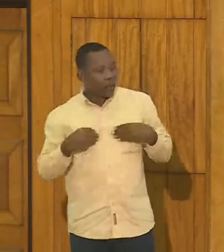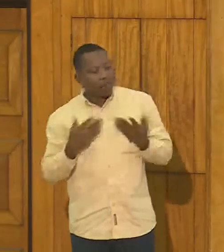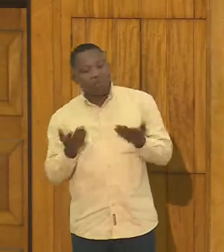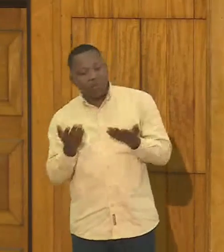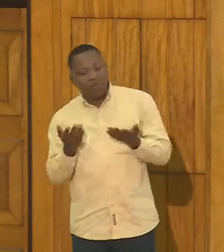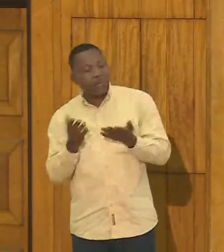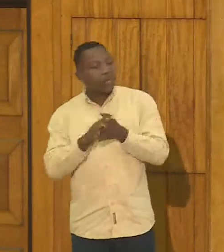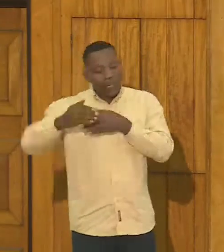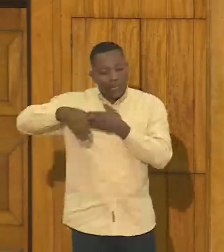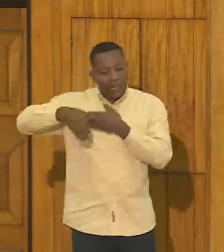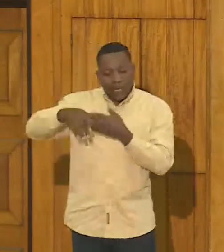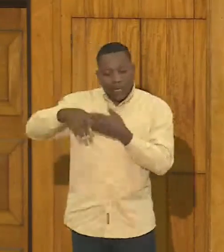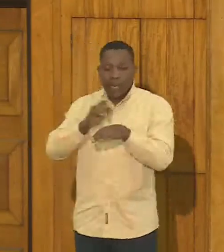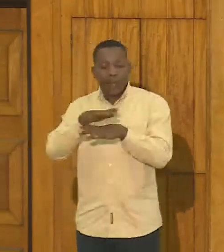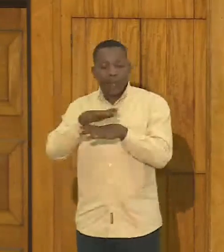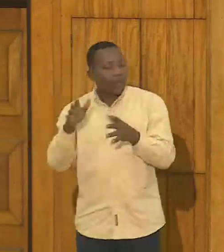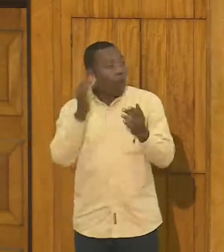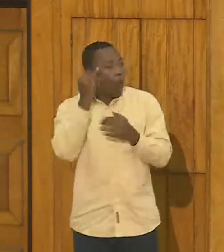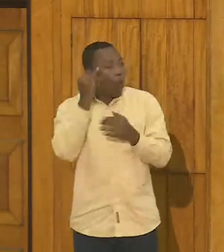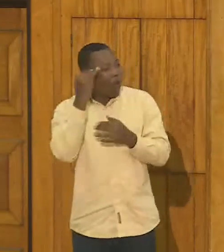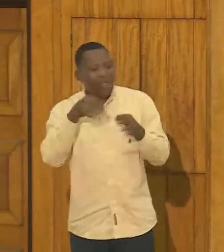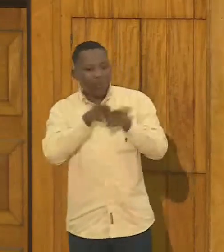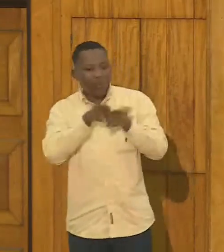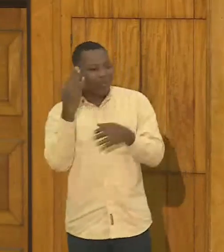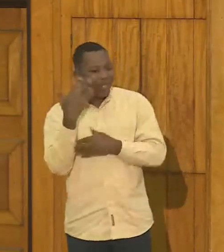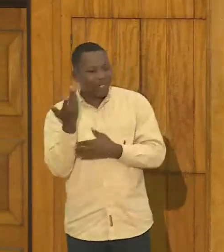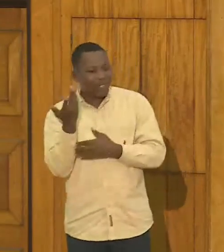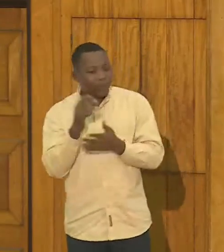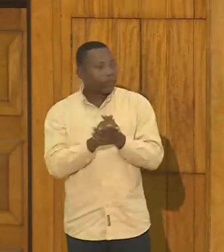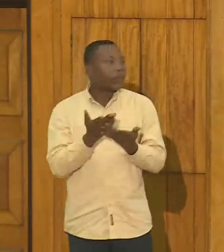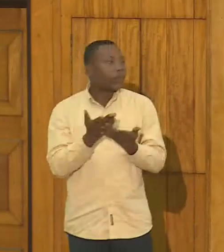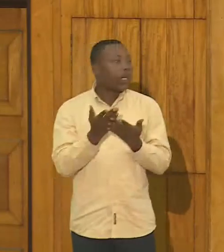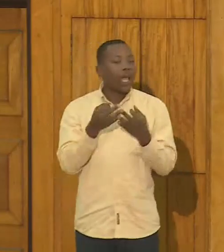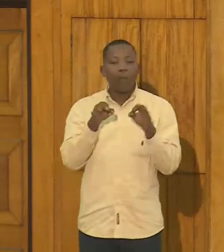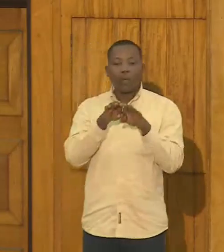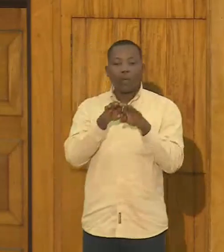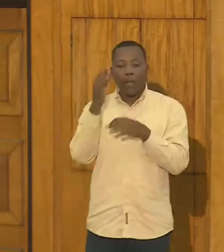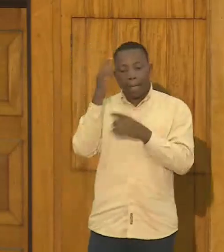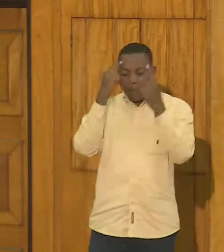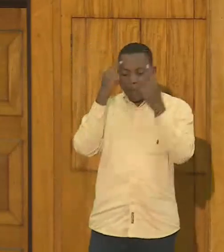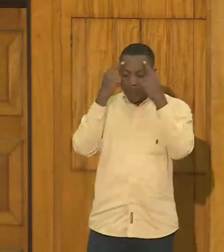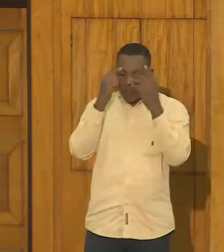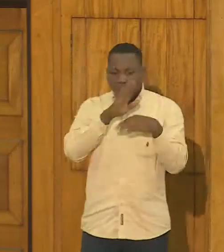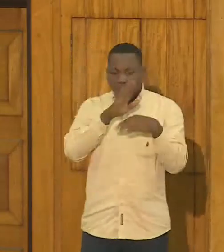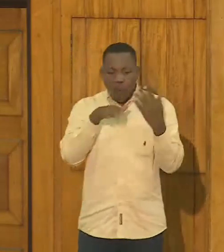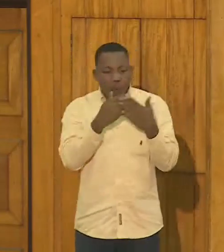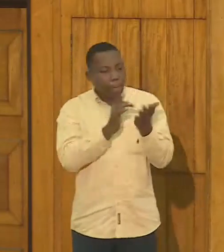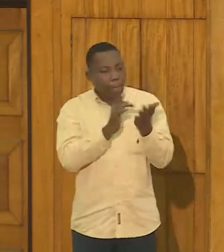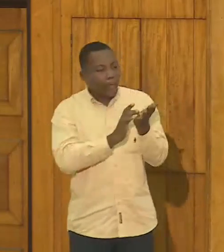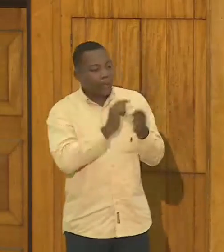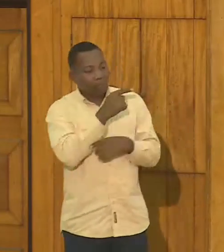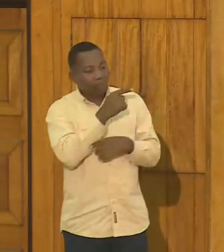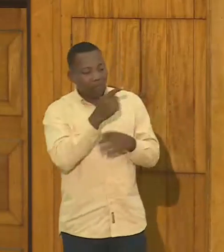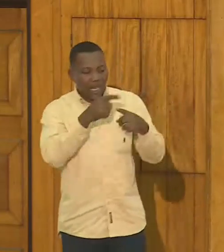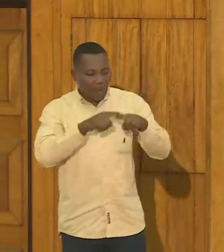cost, and duration of protection. Why does it matter? It matters most because the high uptake of these vaccines is dependent